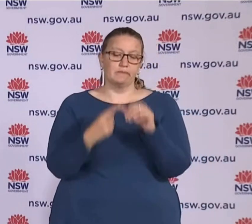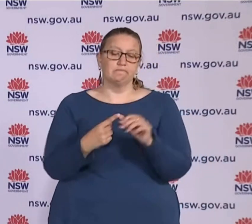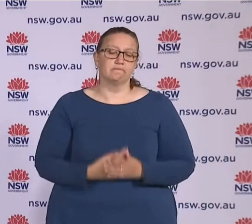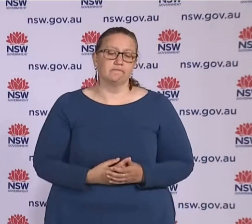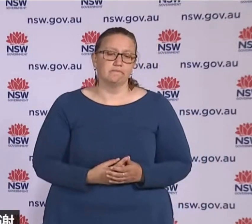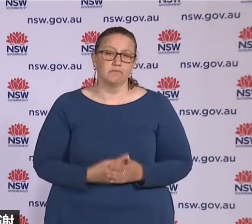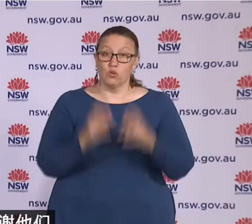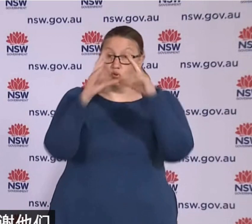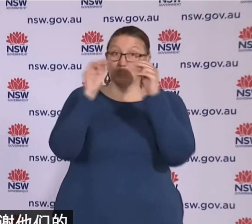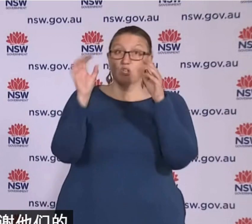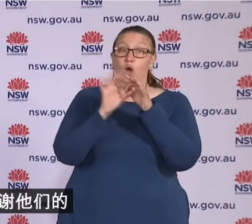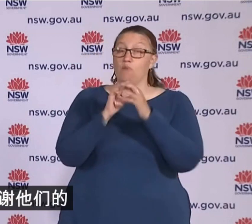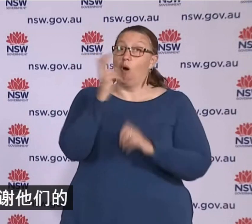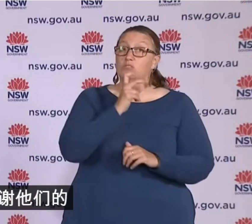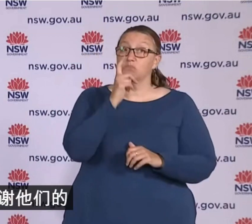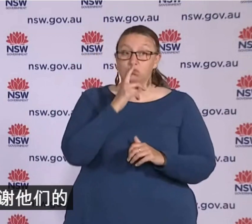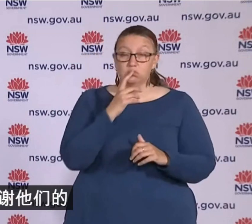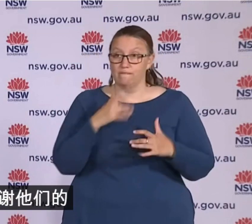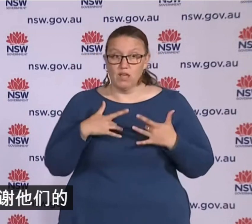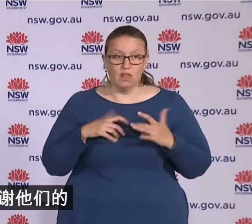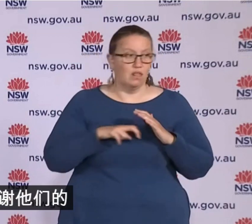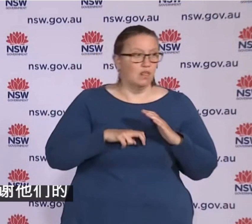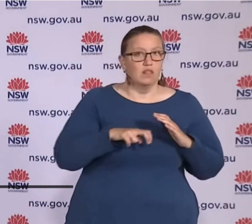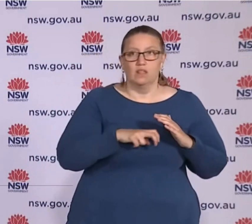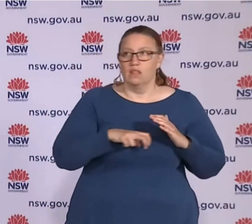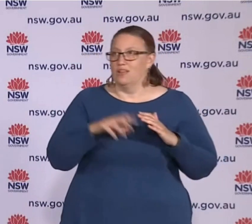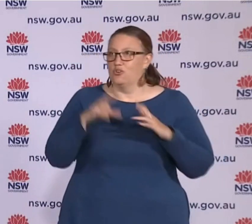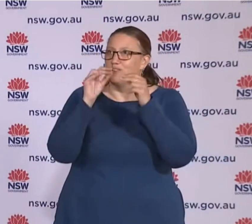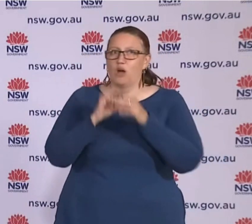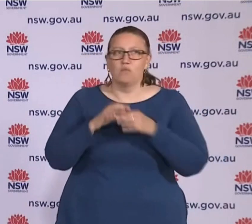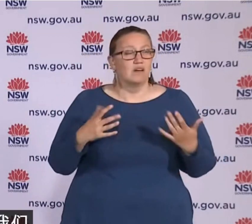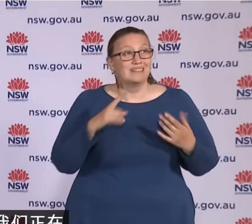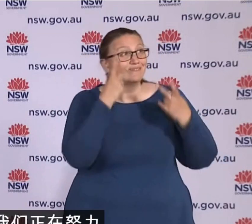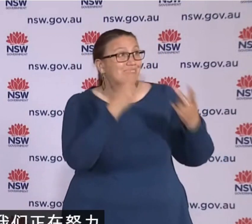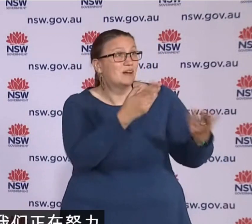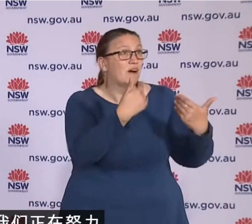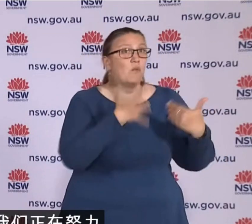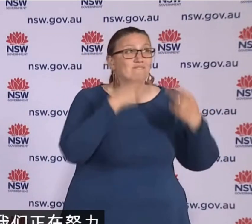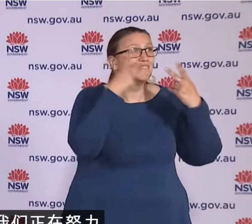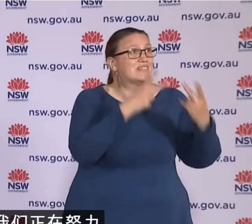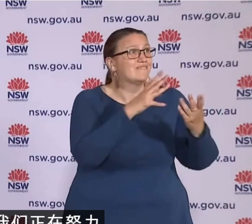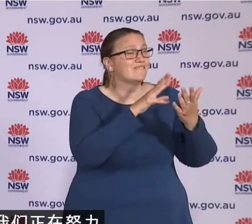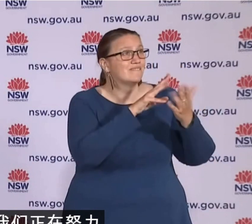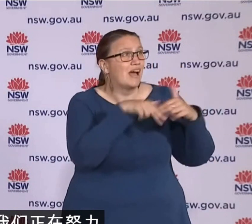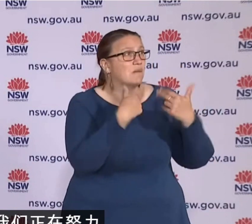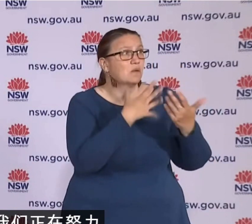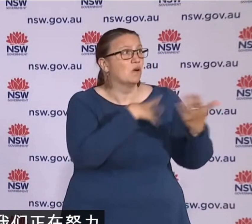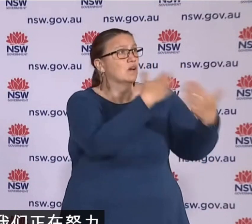and I appreciate how hard it has been for them to be isolated from their family and friends. We are working